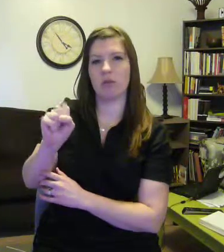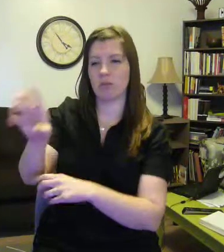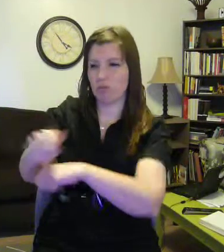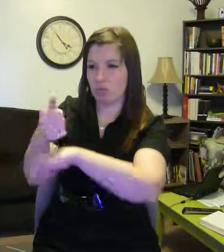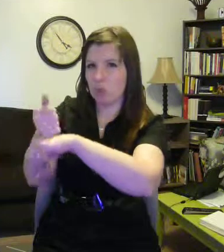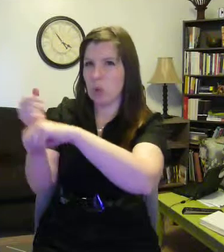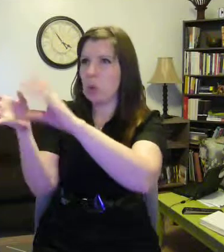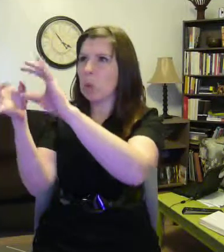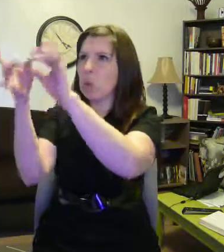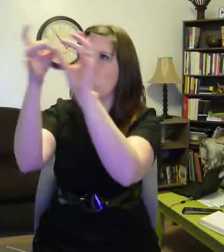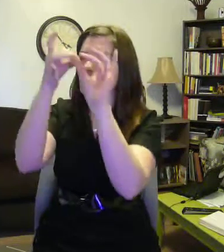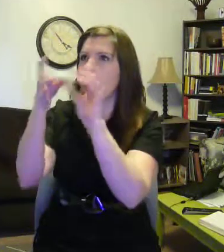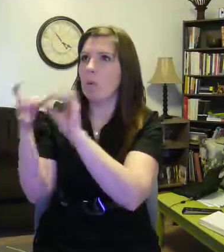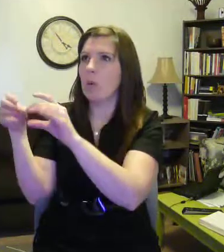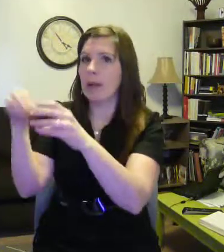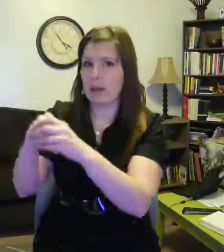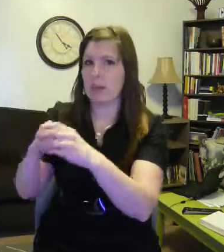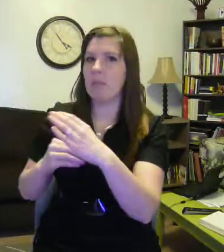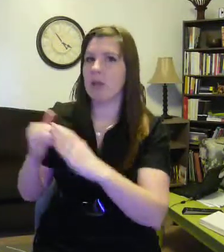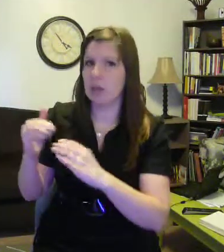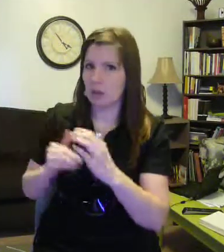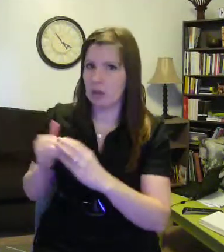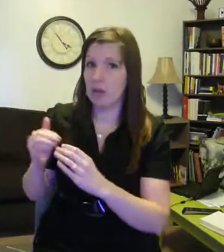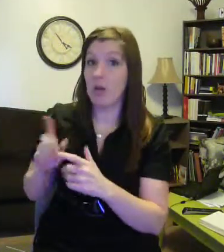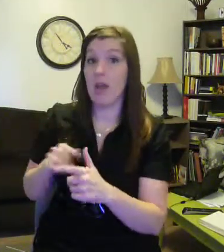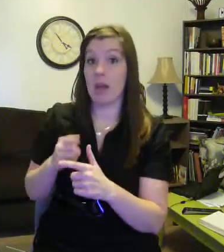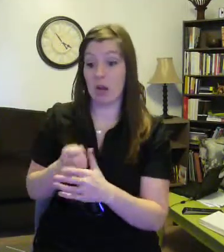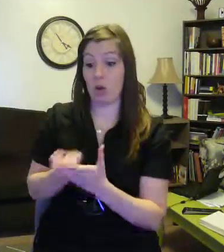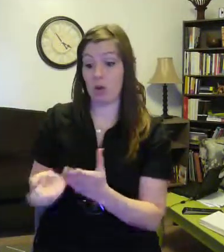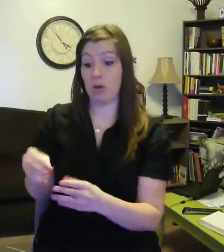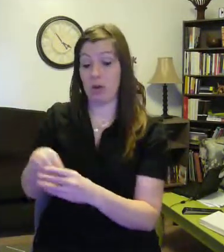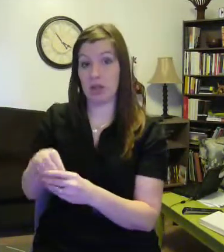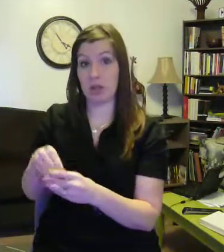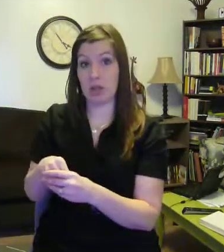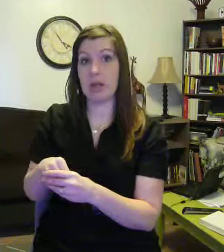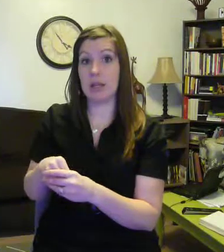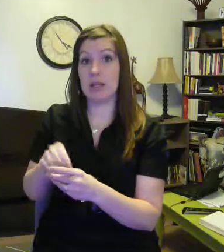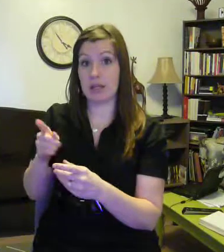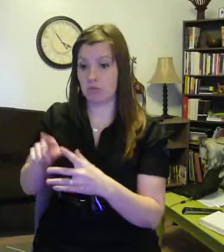the building, and the equipment inside is activated, the cell site